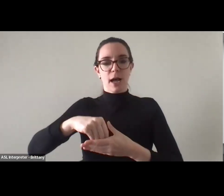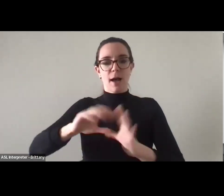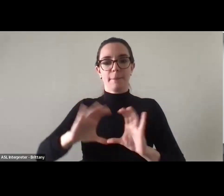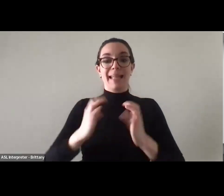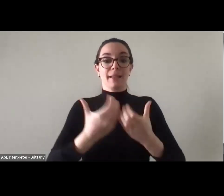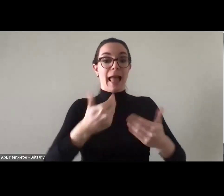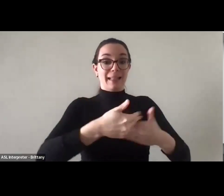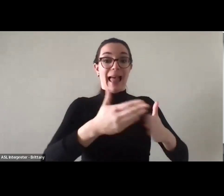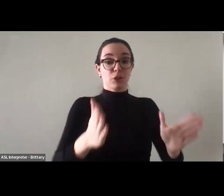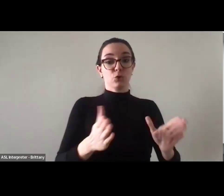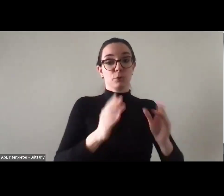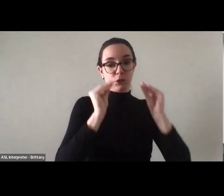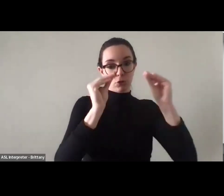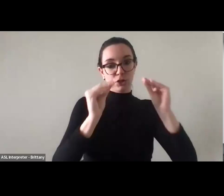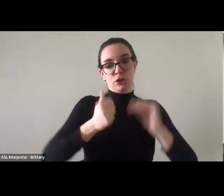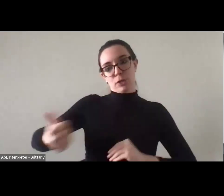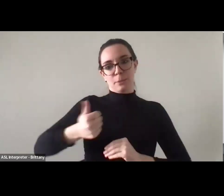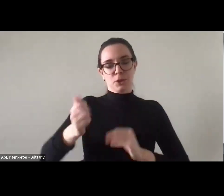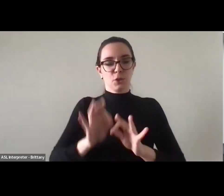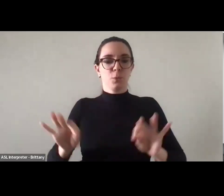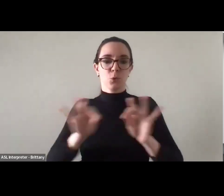instruction component as well.